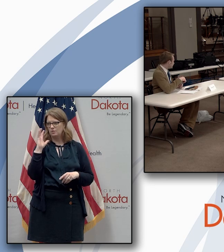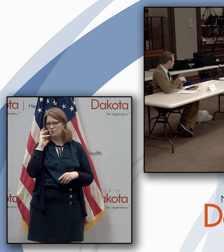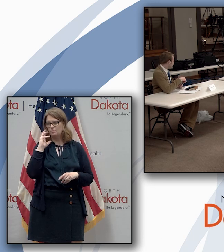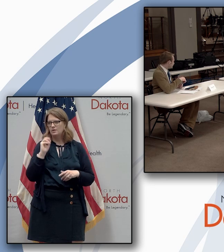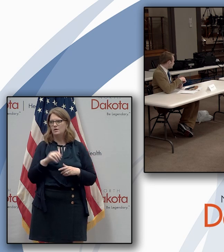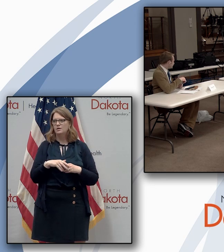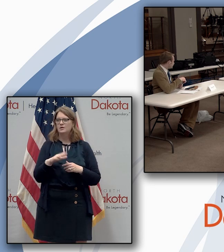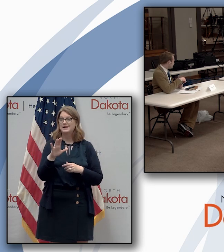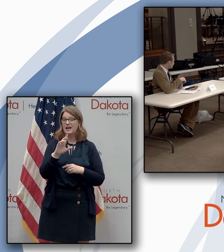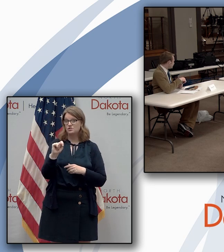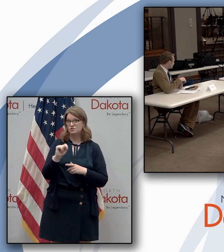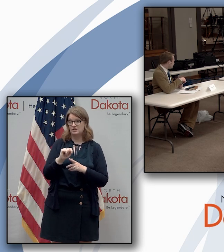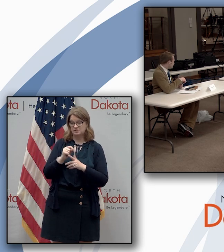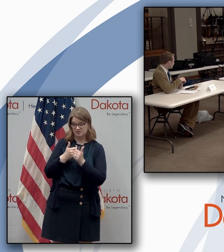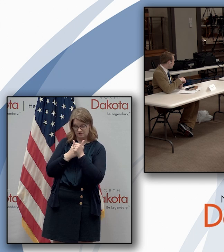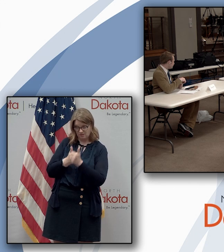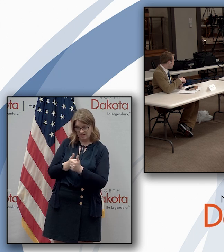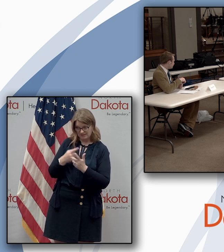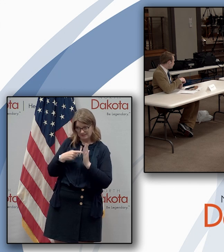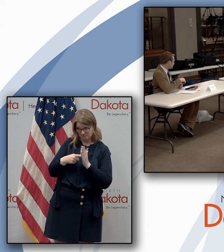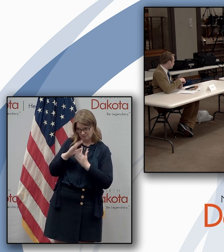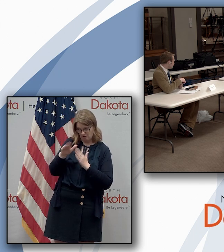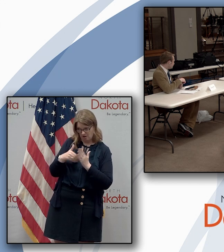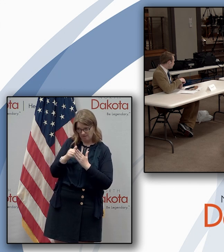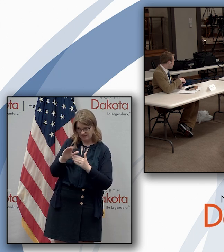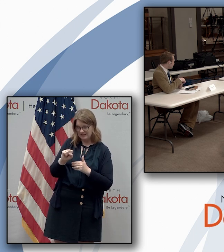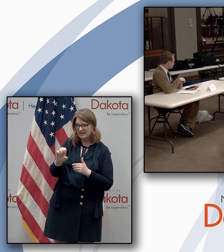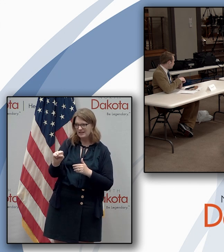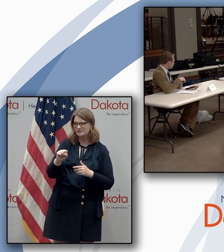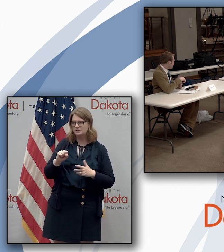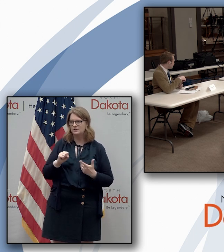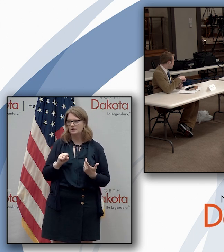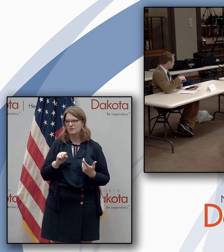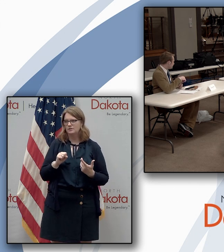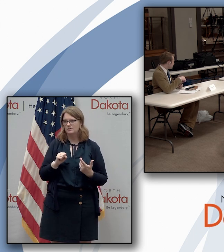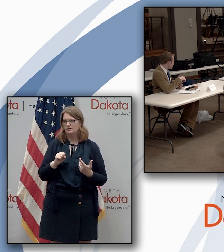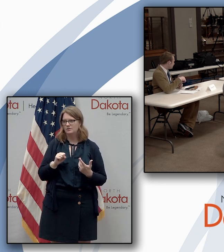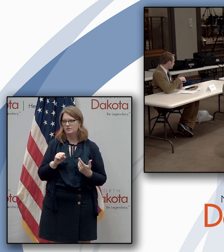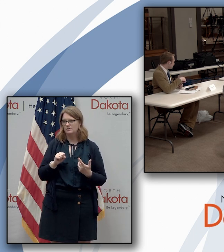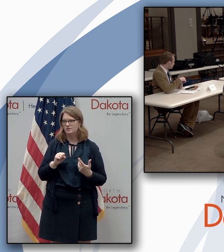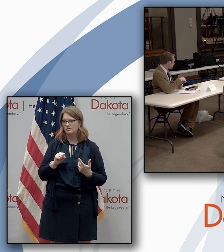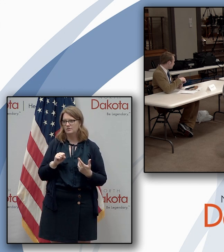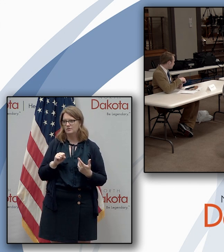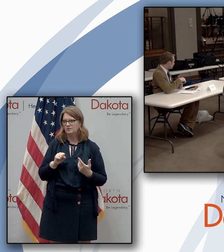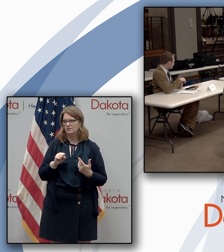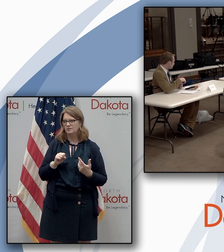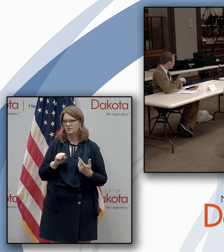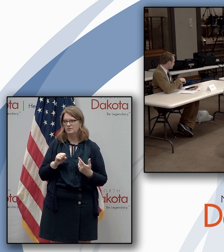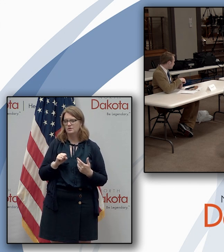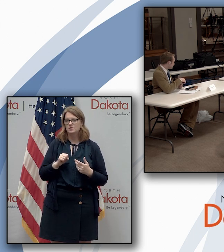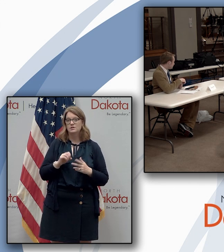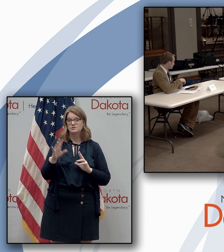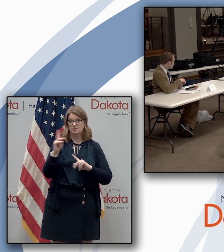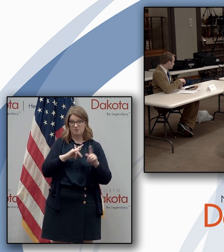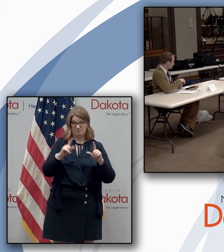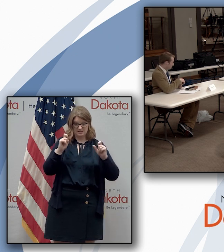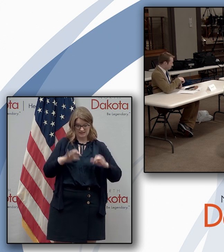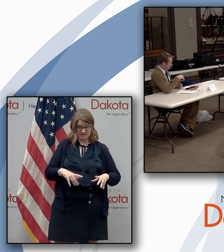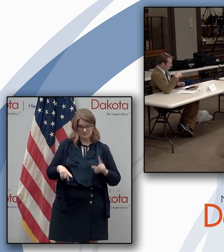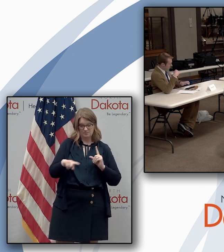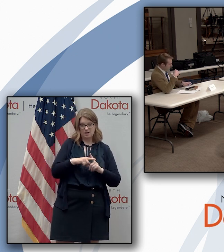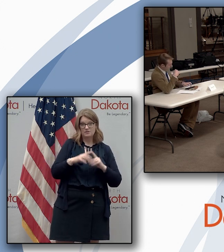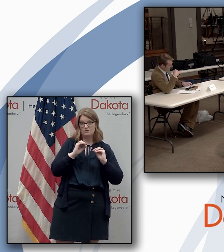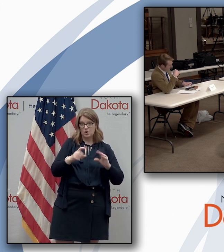each positive case, can the state tell us of all the people who have no symptoms when they test positive, how many go on to develop symptoms? And